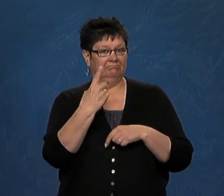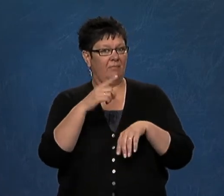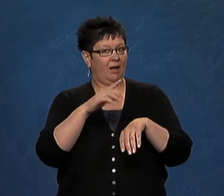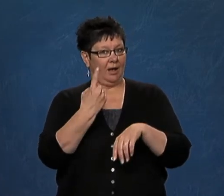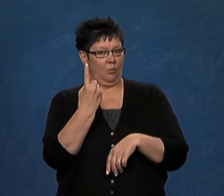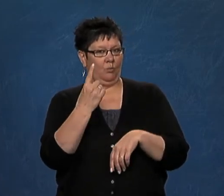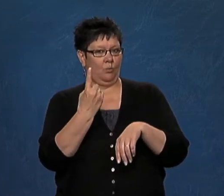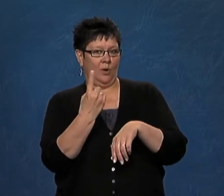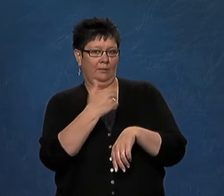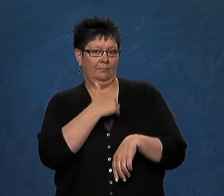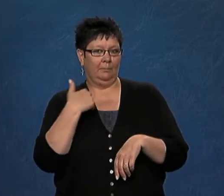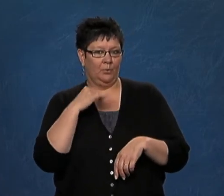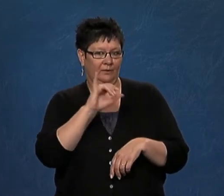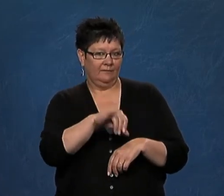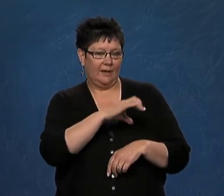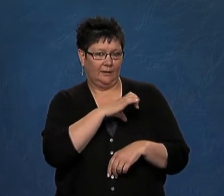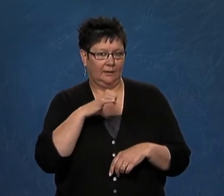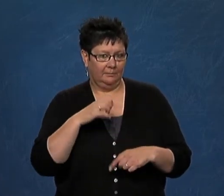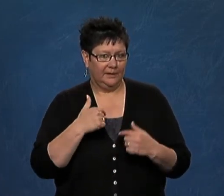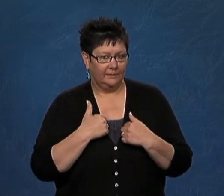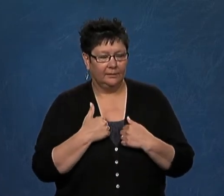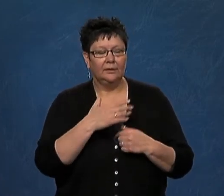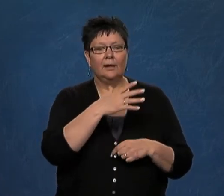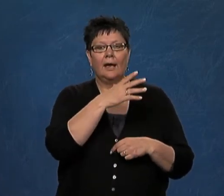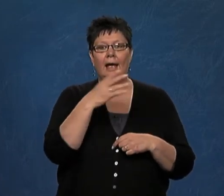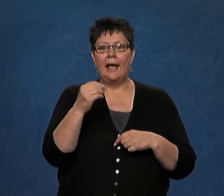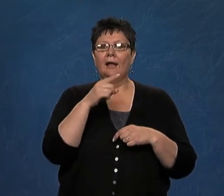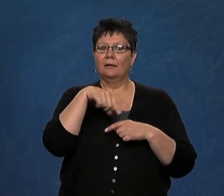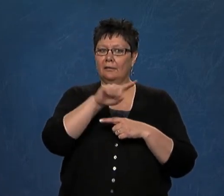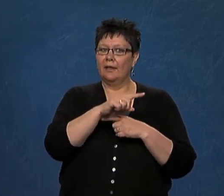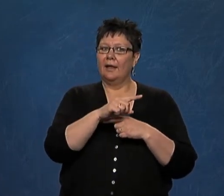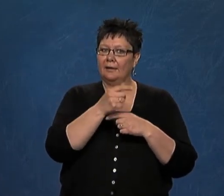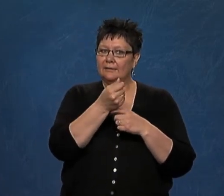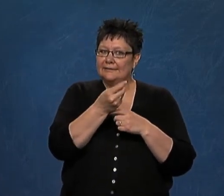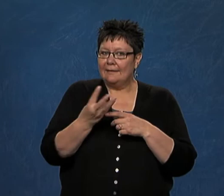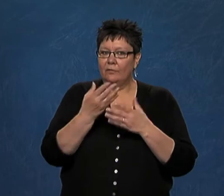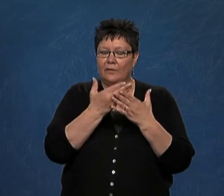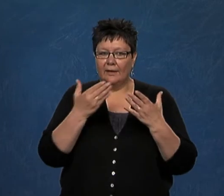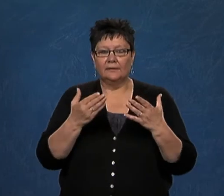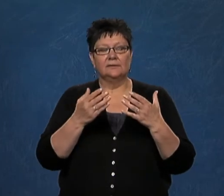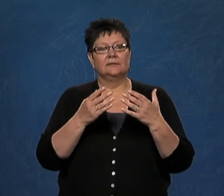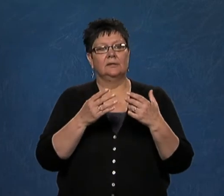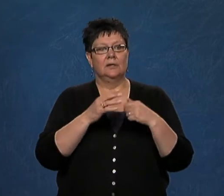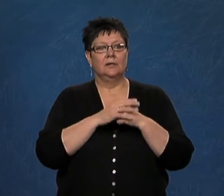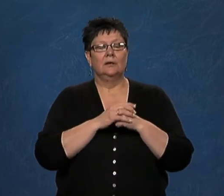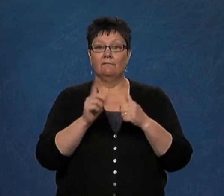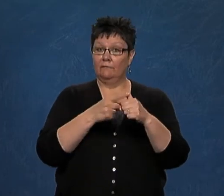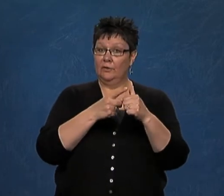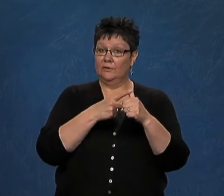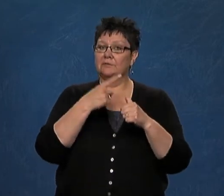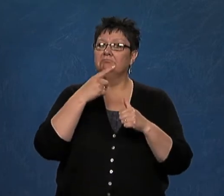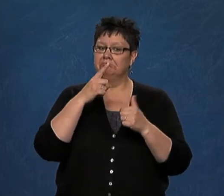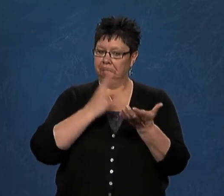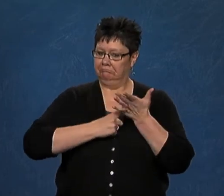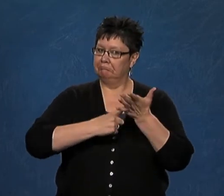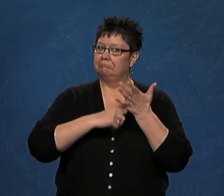to language access. So I am a member of that committee, and there are several things that we're